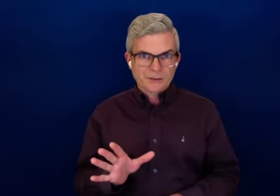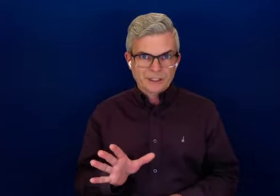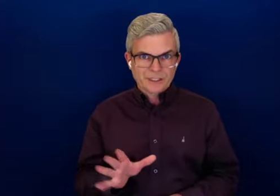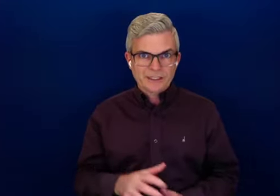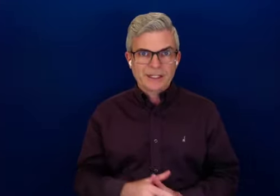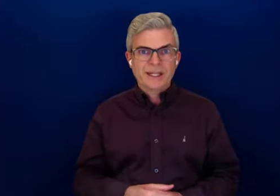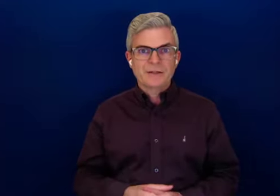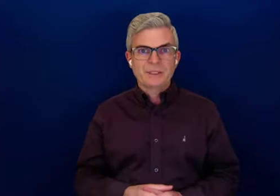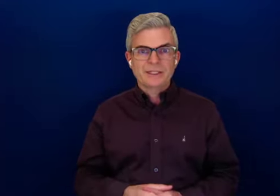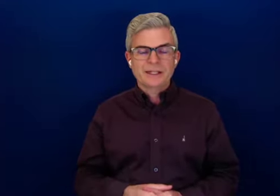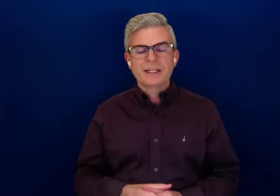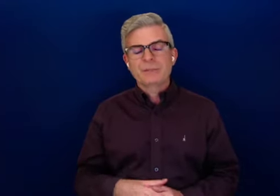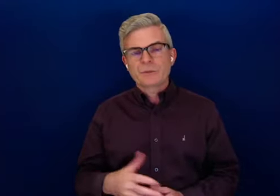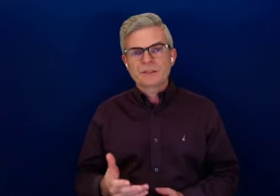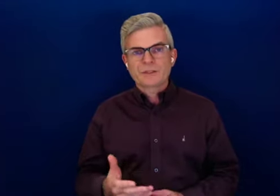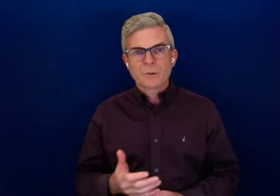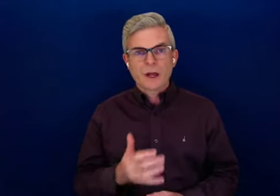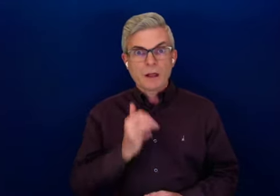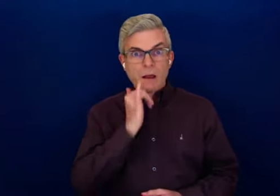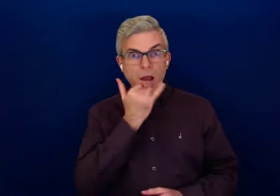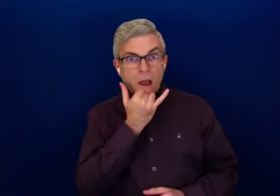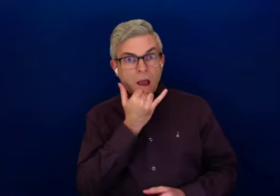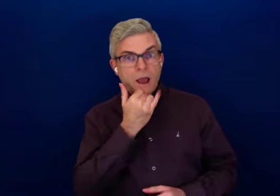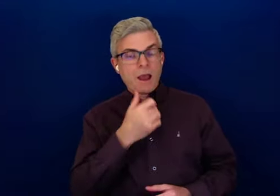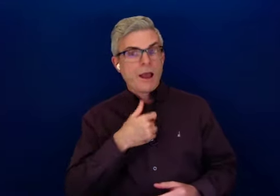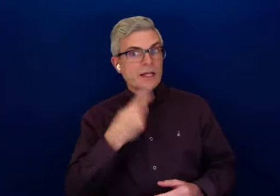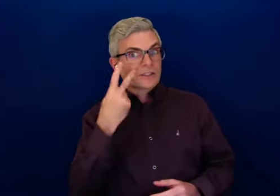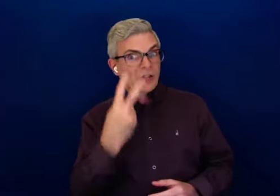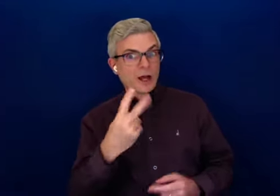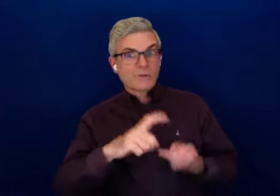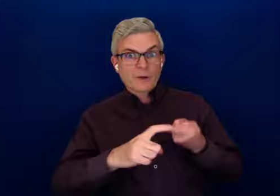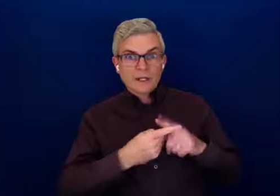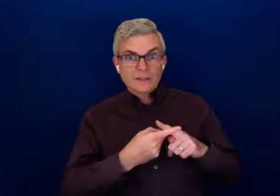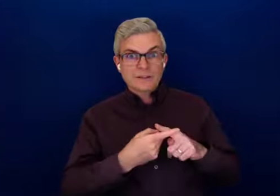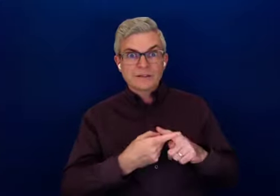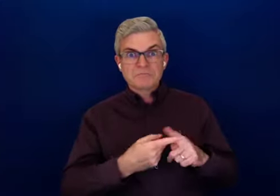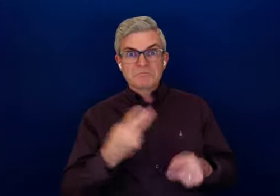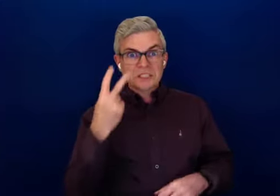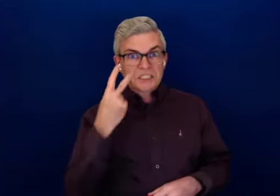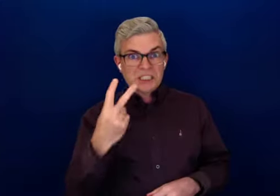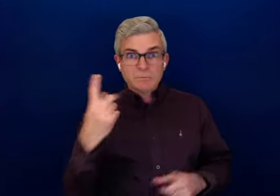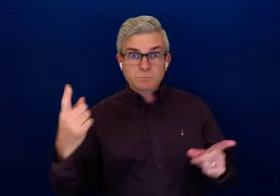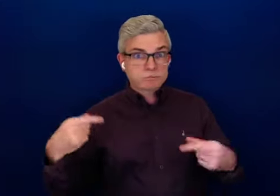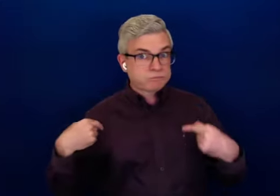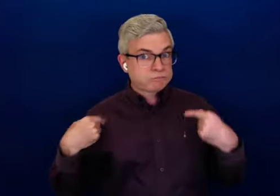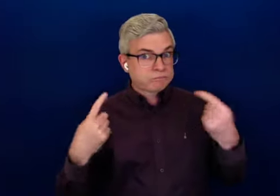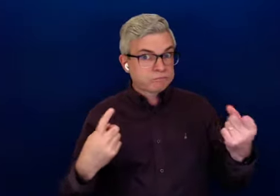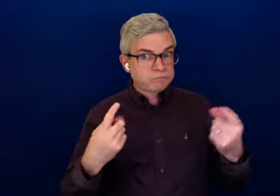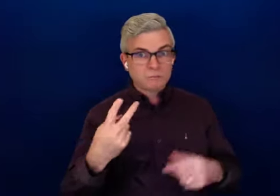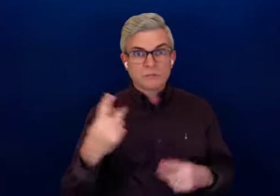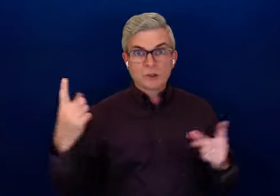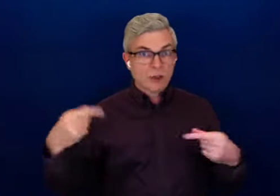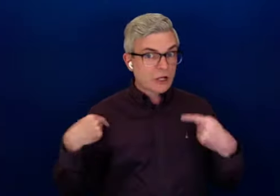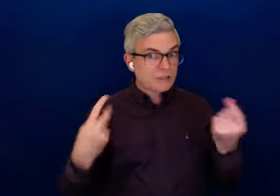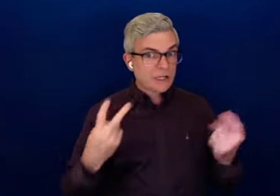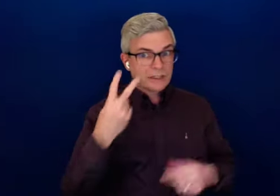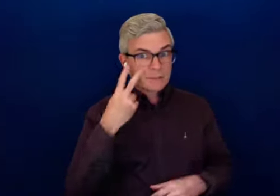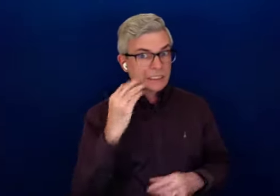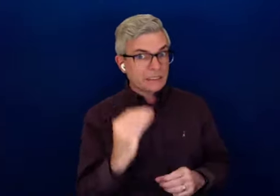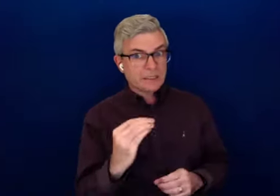necessarily. It can be once in a while. I saw a friend, see, long time, see